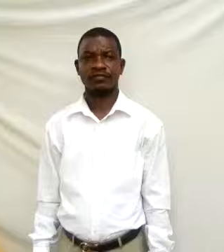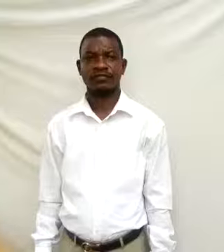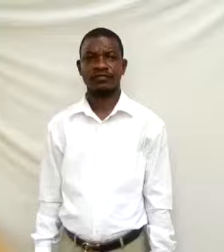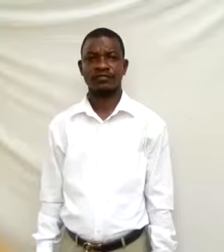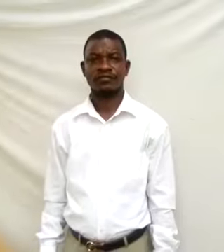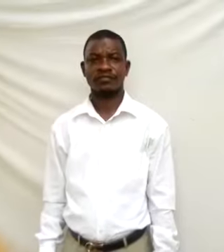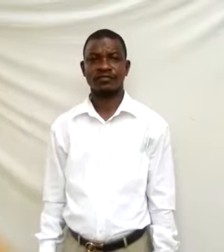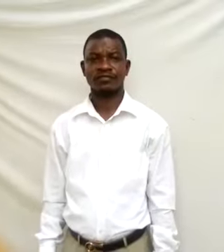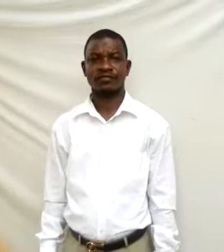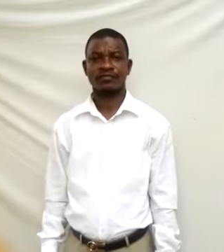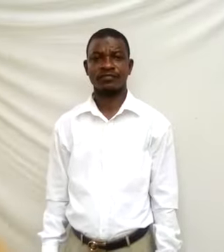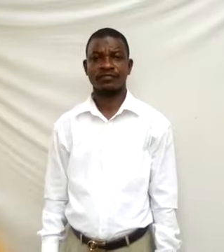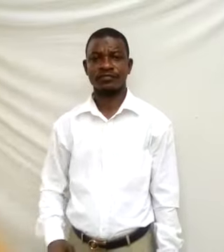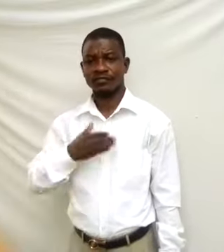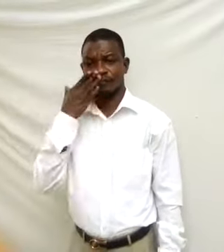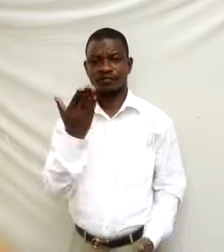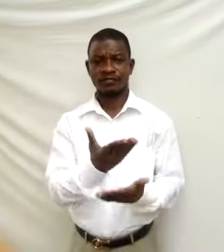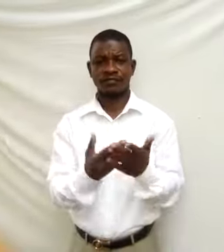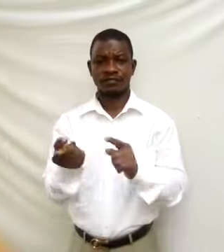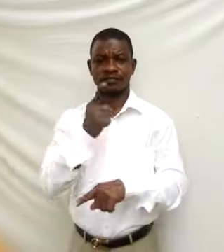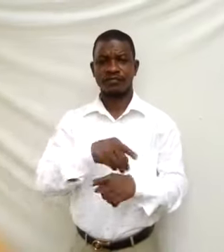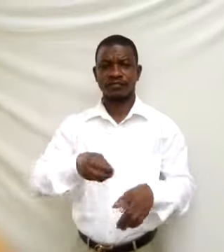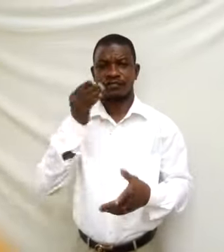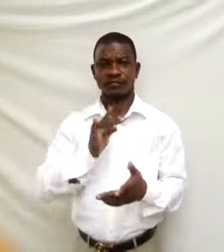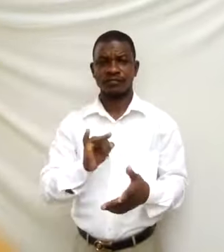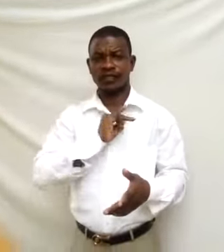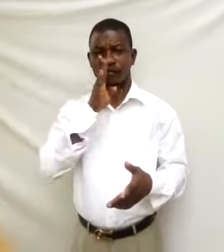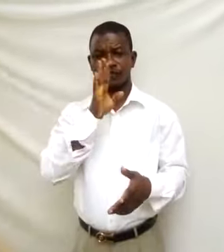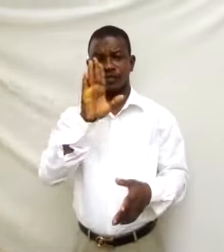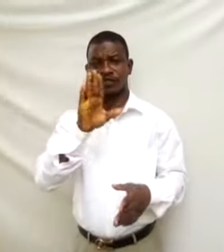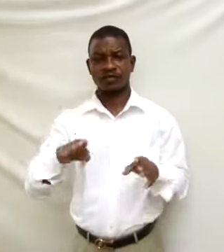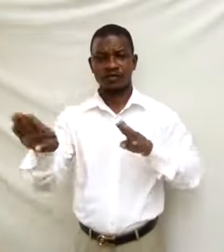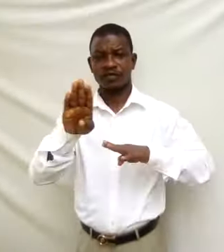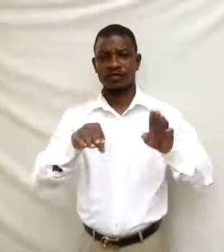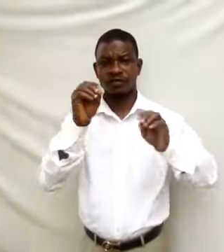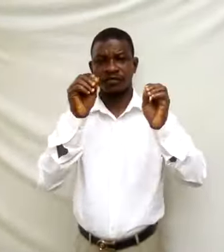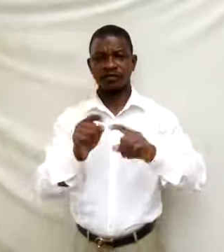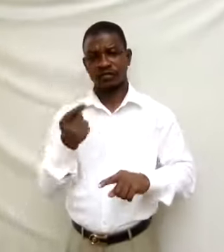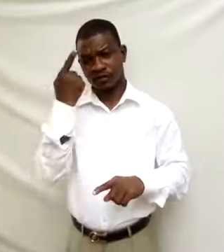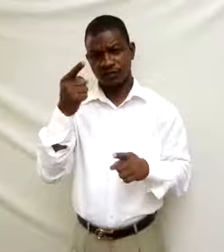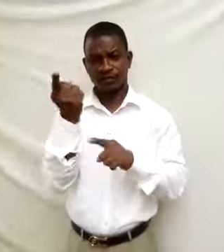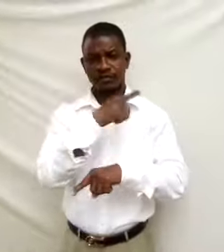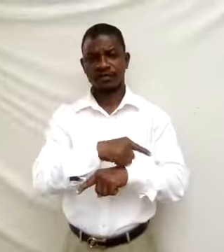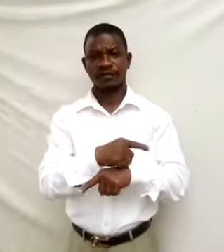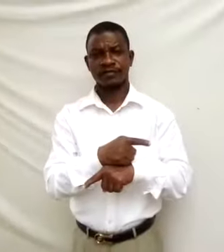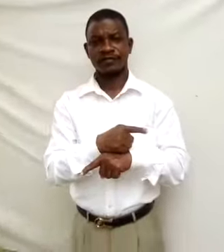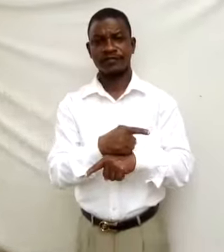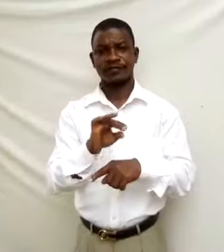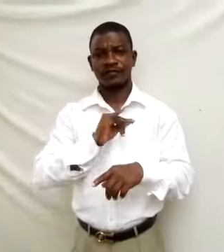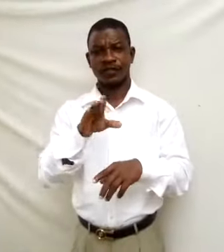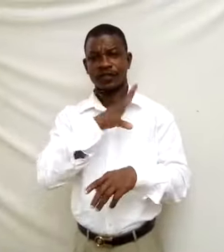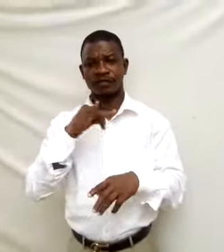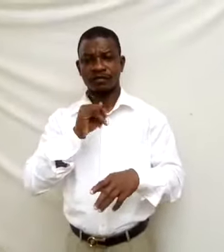Good day students I'll be your biology teacher for today and our topic for